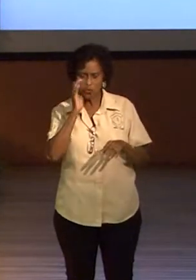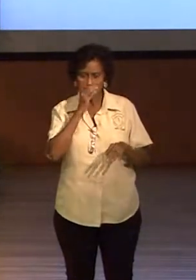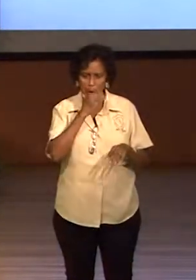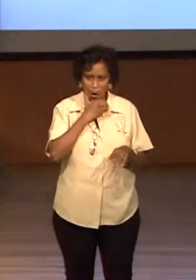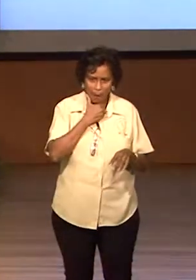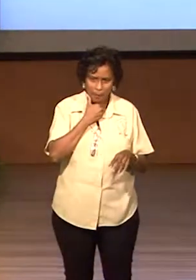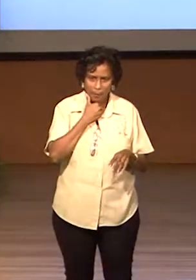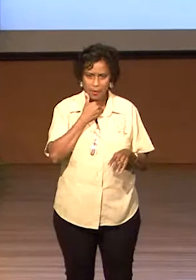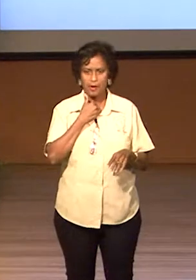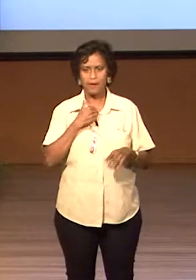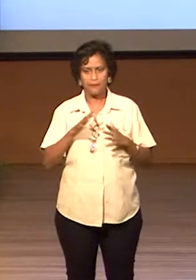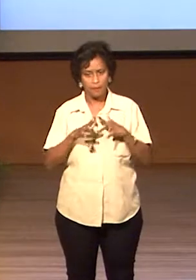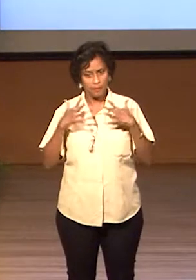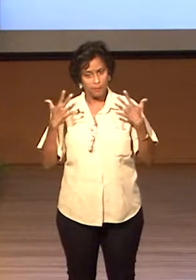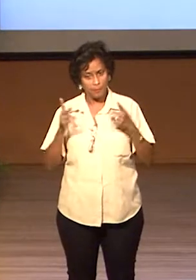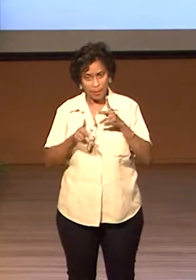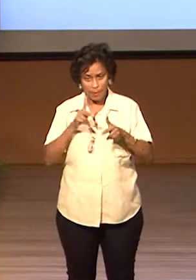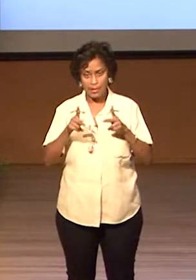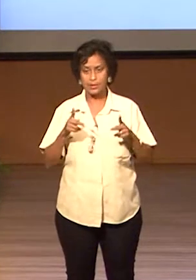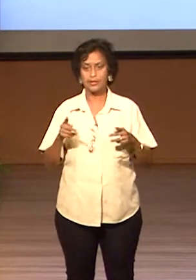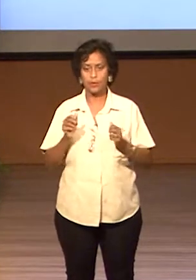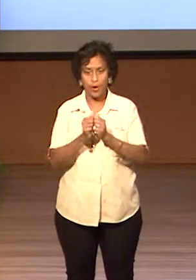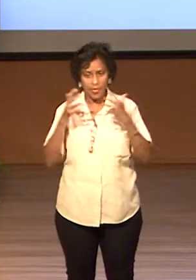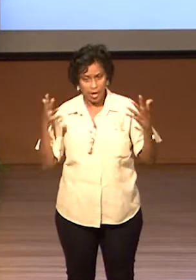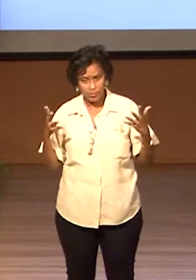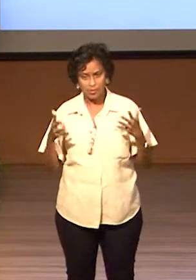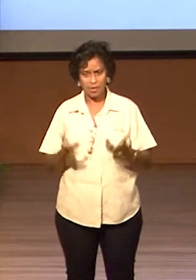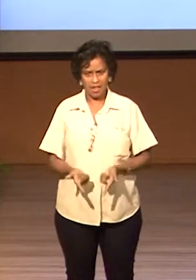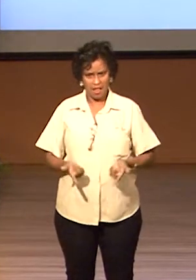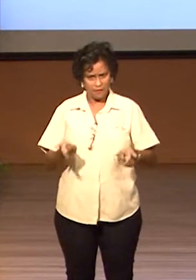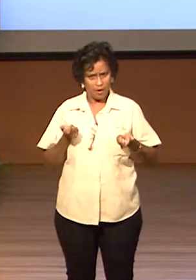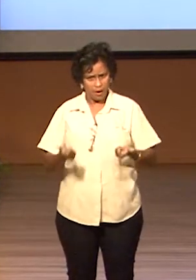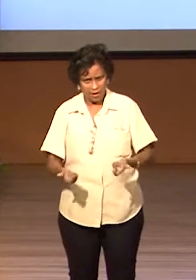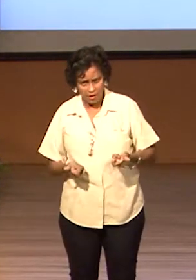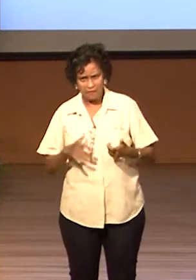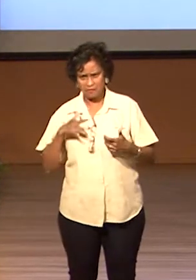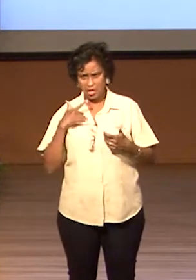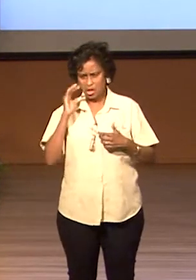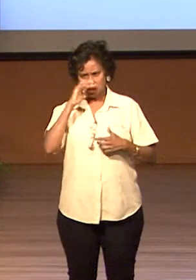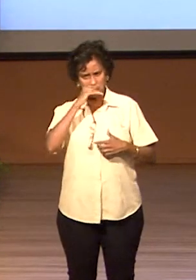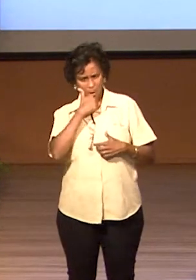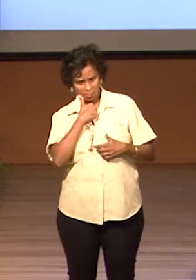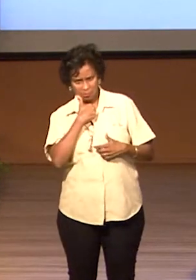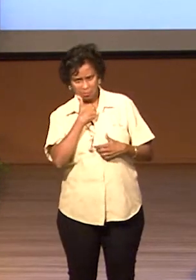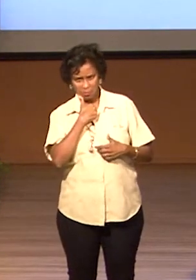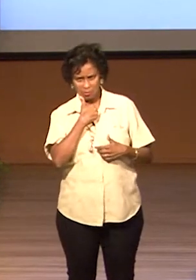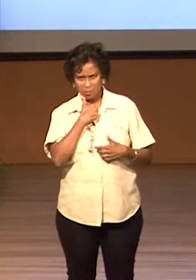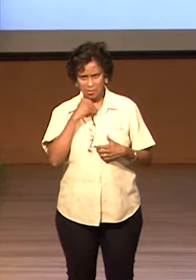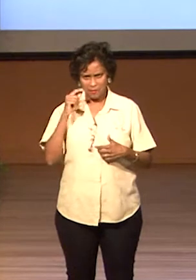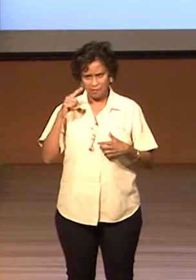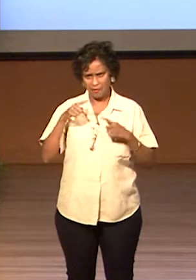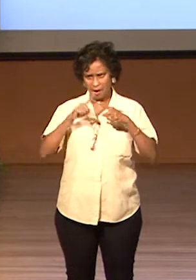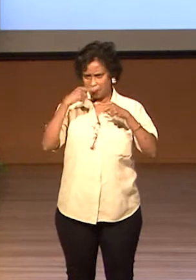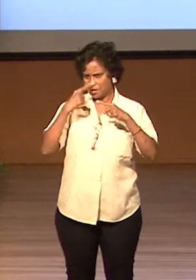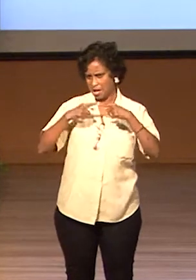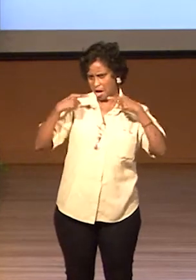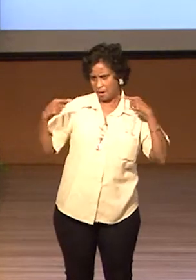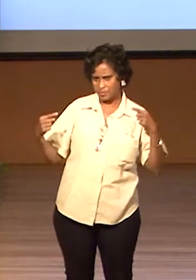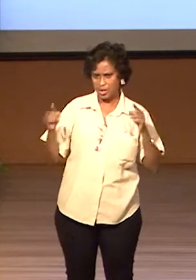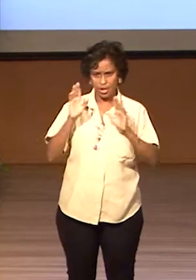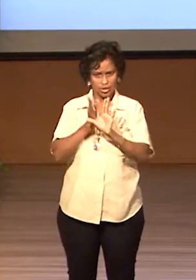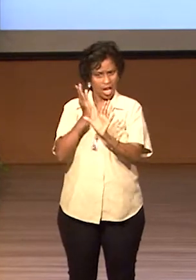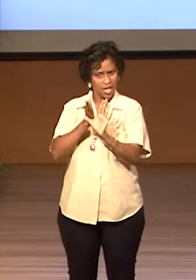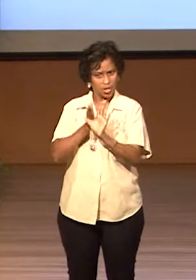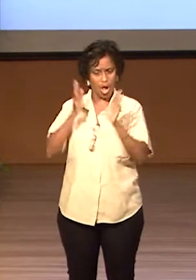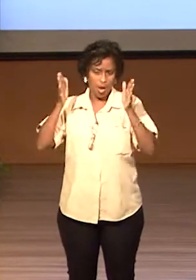he saw people seeing him without his prosthetic legs. The psychologist's report,